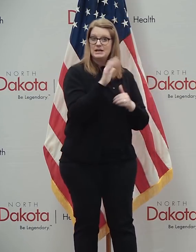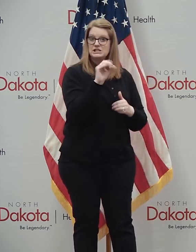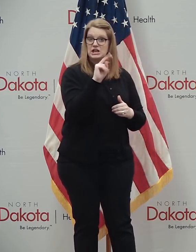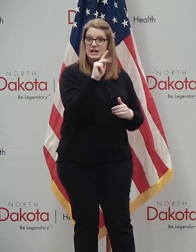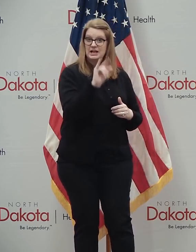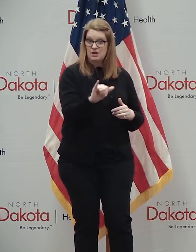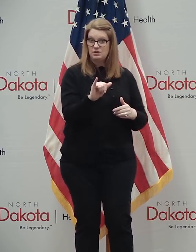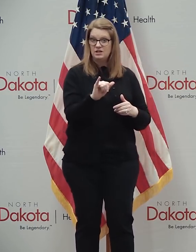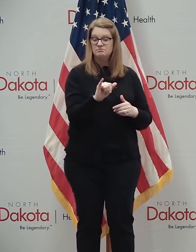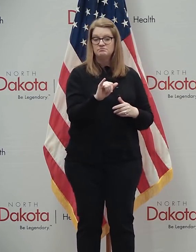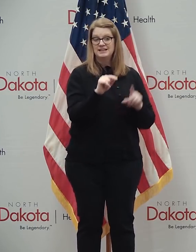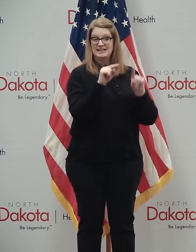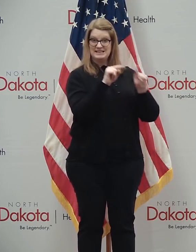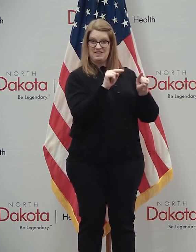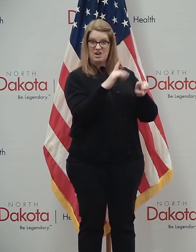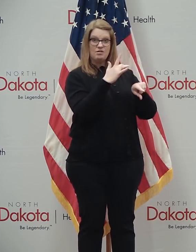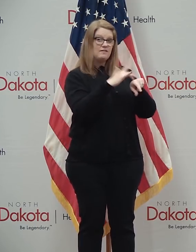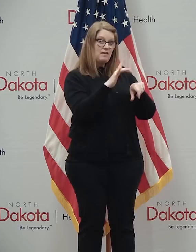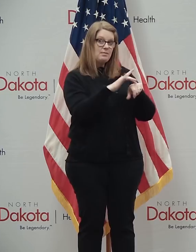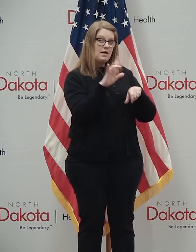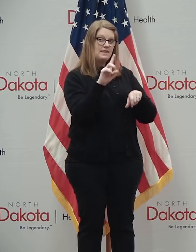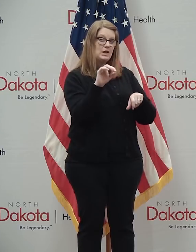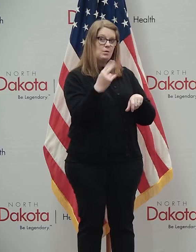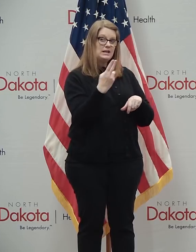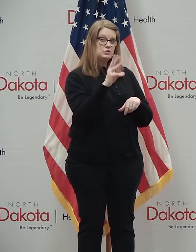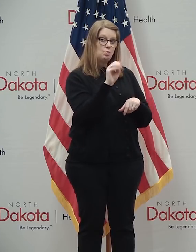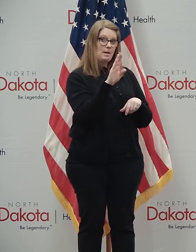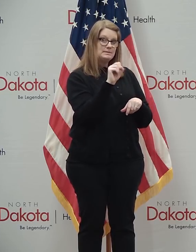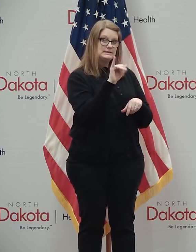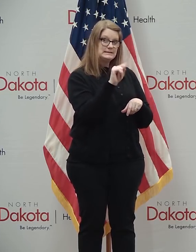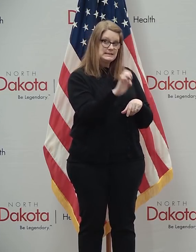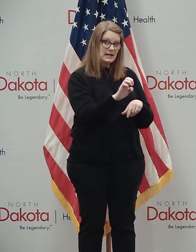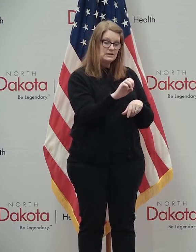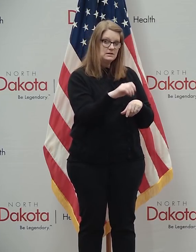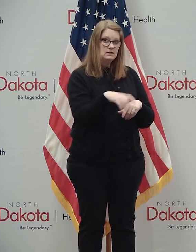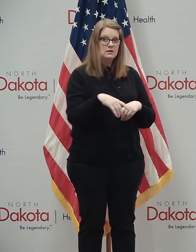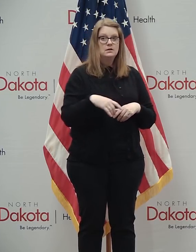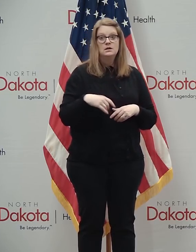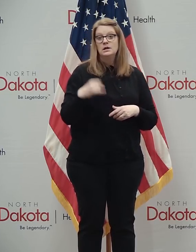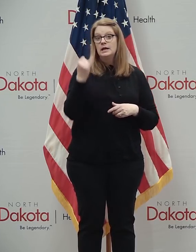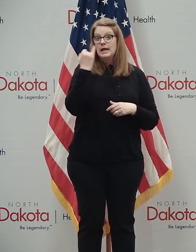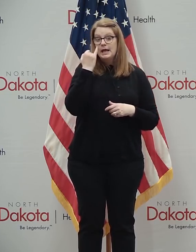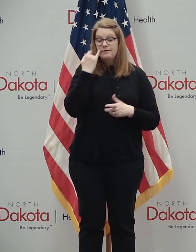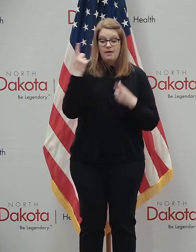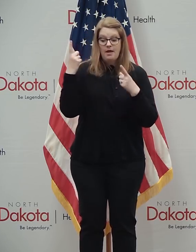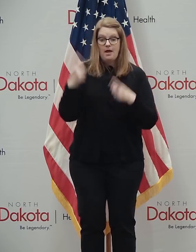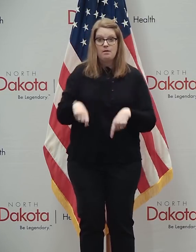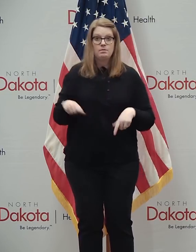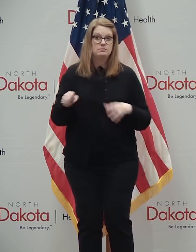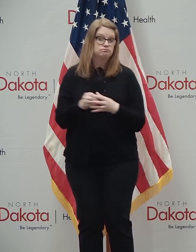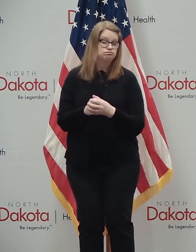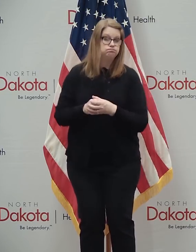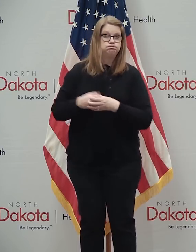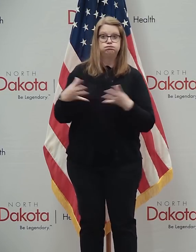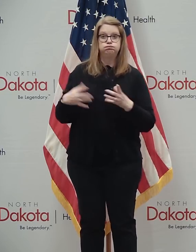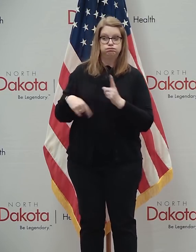on the DOH website, and if an outbreak of COVID-19 occurs in your area